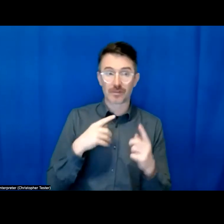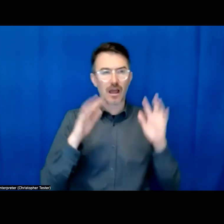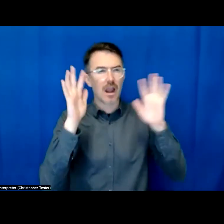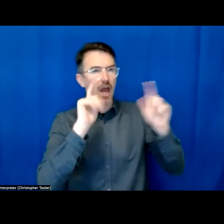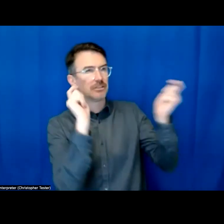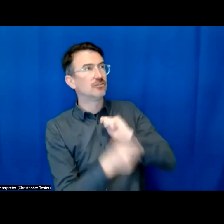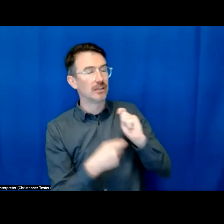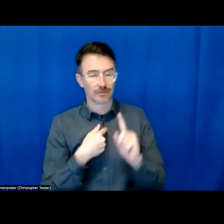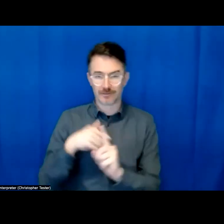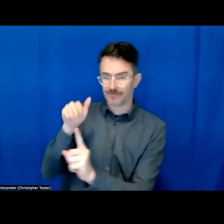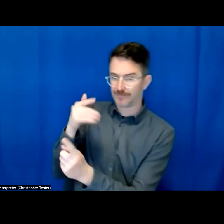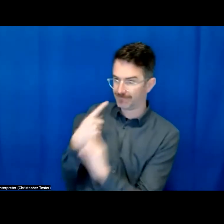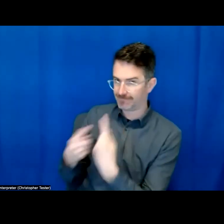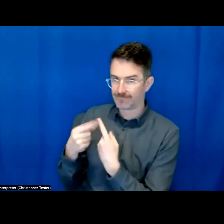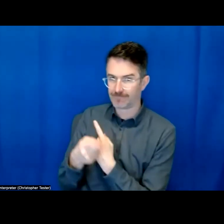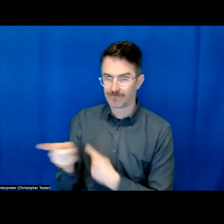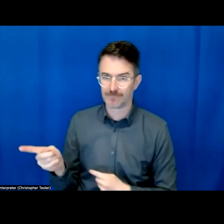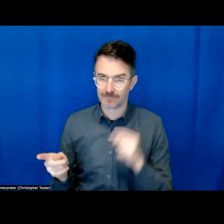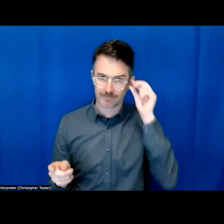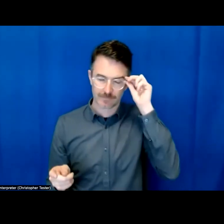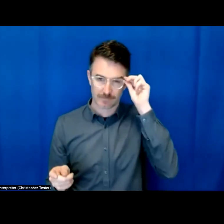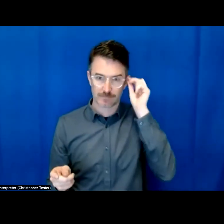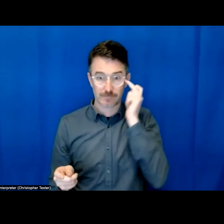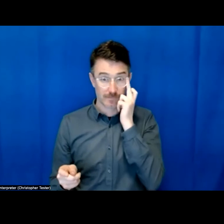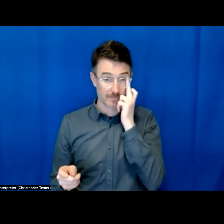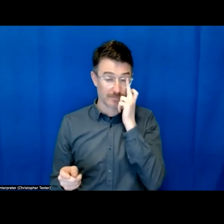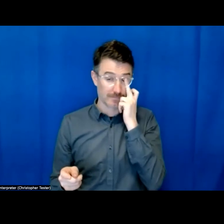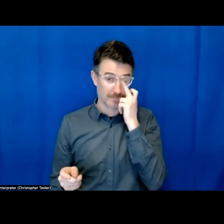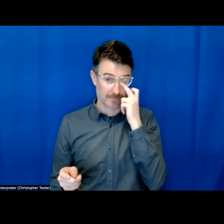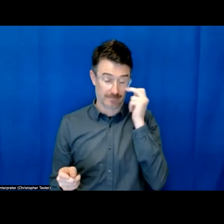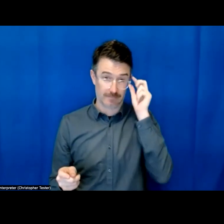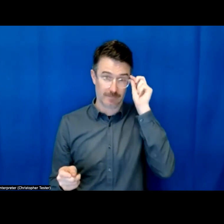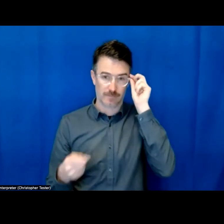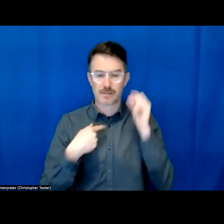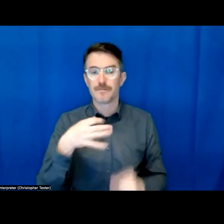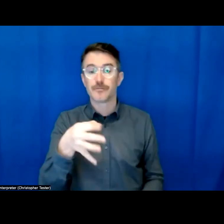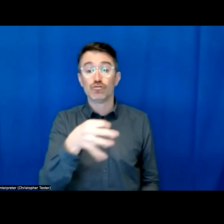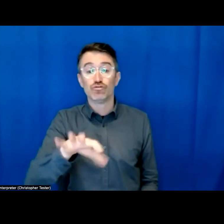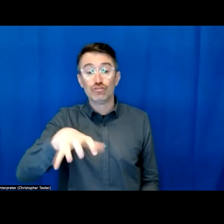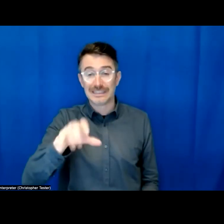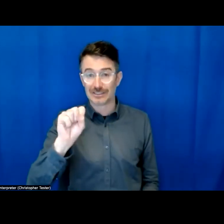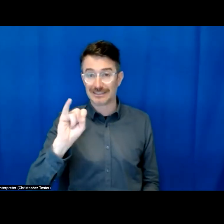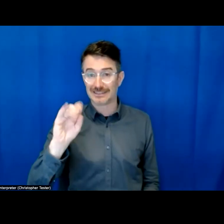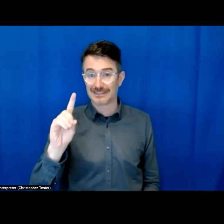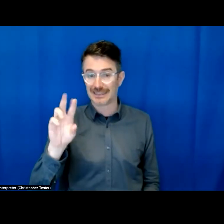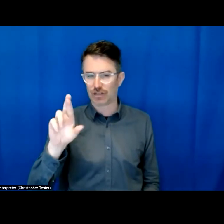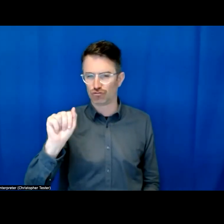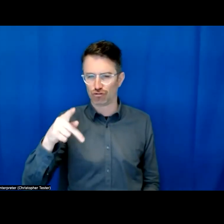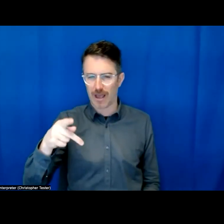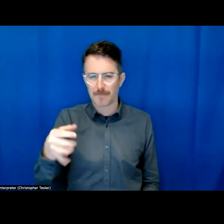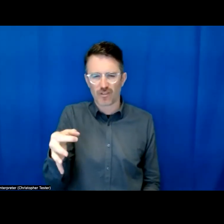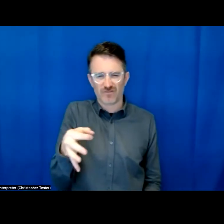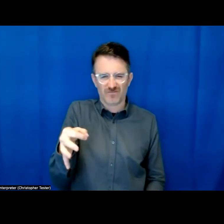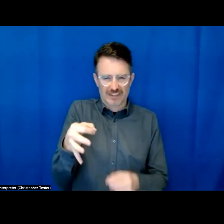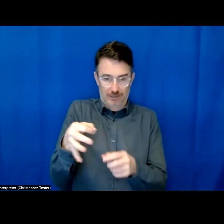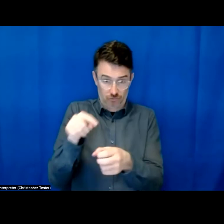Indigenous women with disabilities are actively involved in village discussion about the impact of climate change